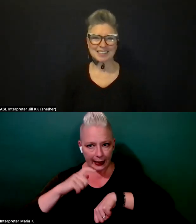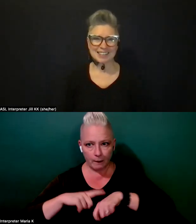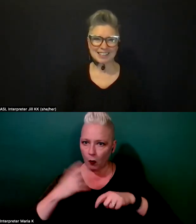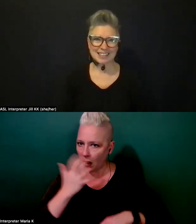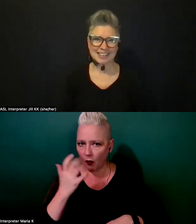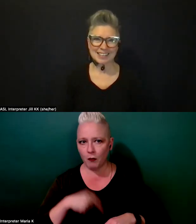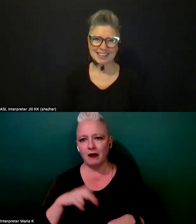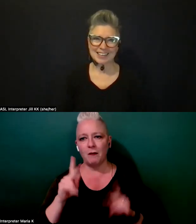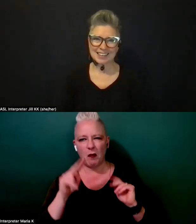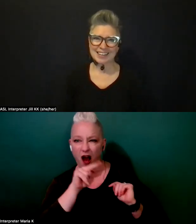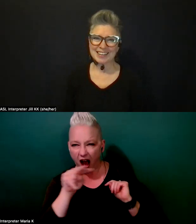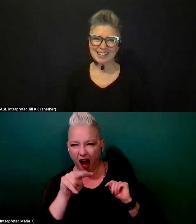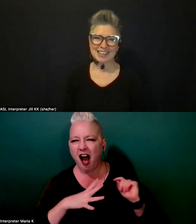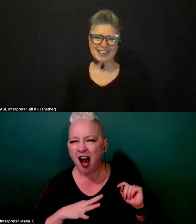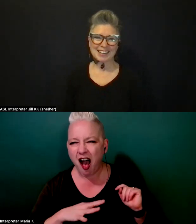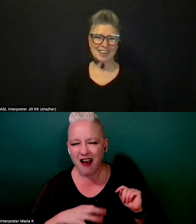people's reaction about it.